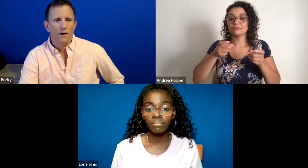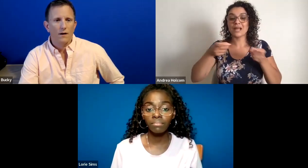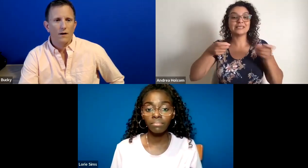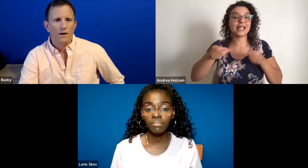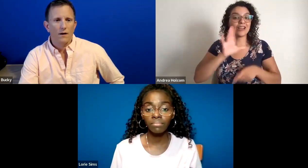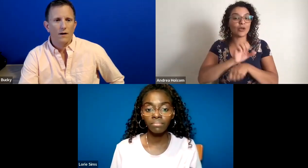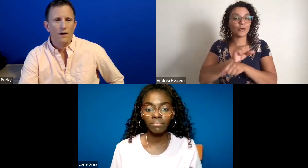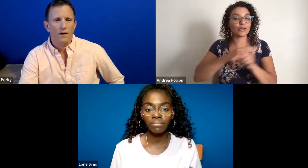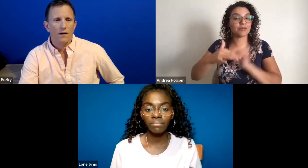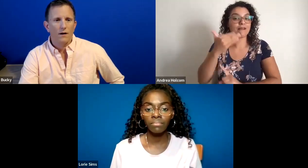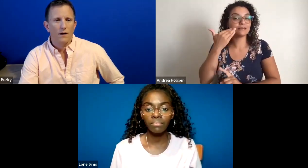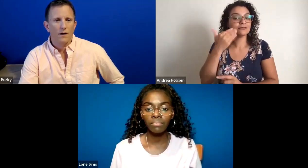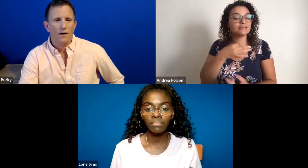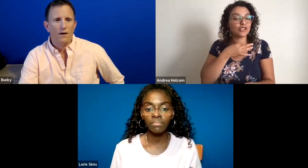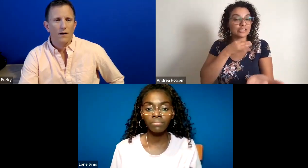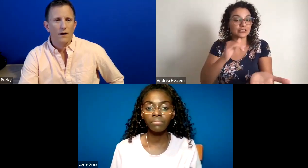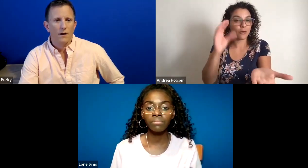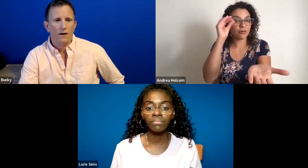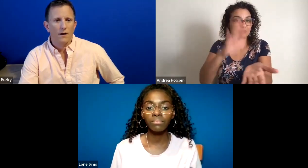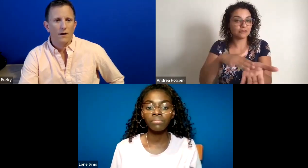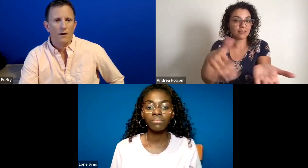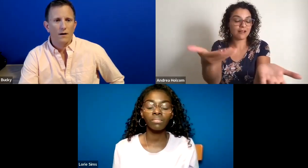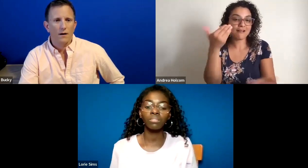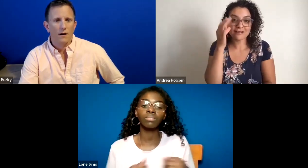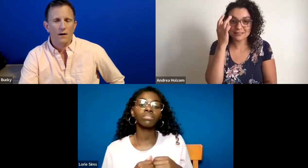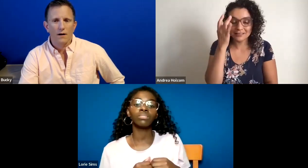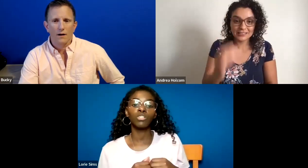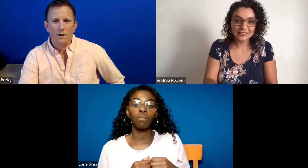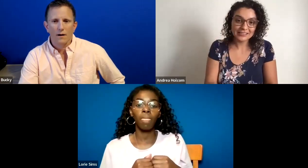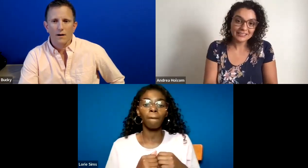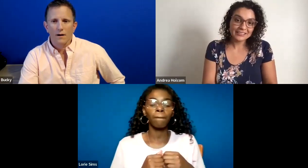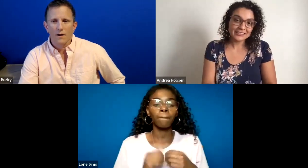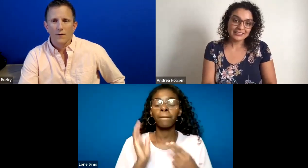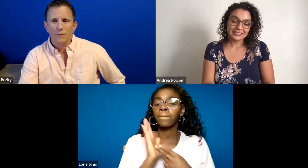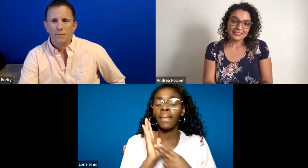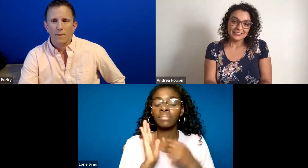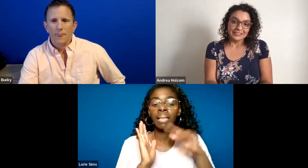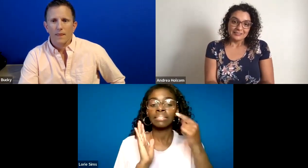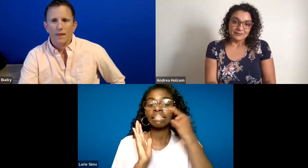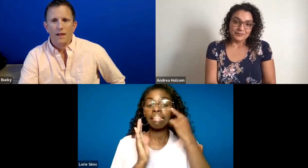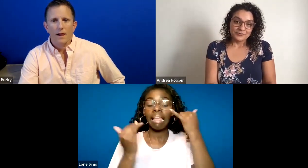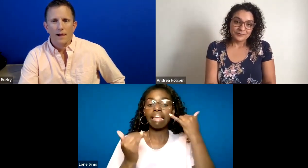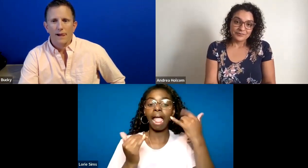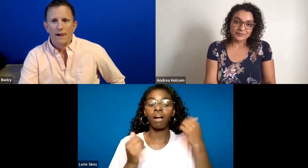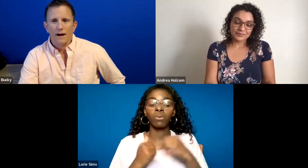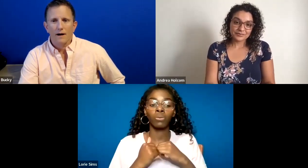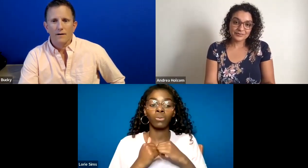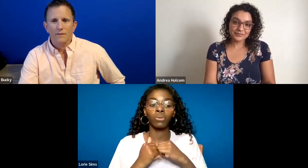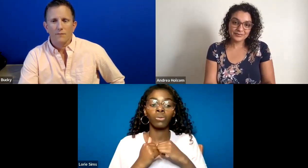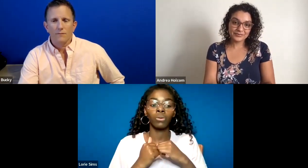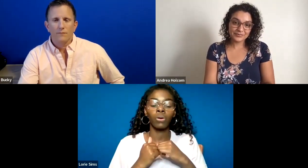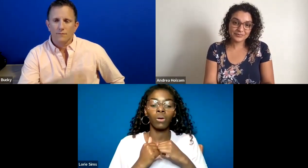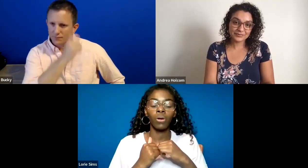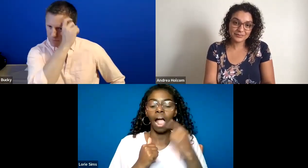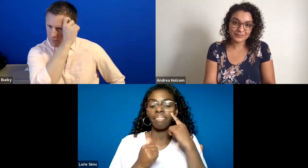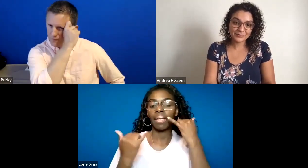more healthy space would be a better vocabulary word. I want to know your thoughts about that. What's your opinion about having that type of list that interpreters would fill